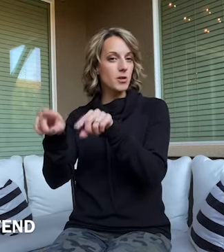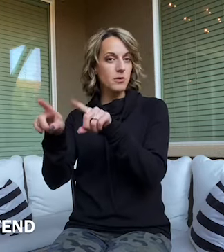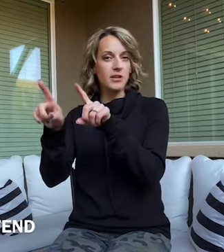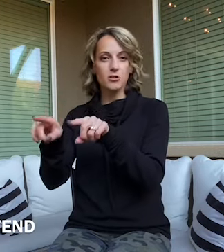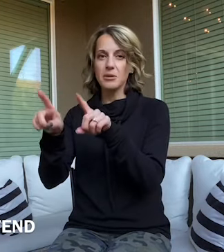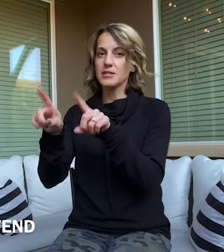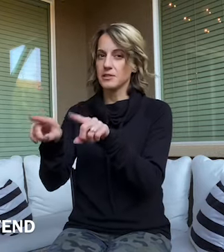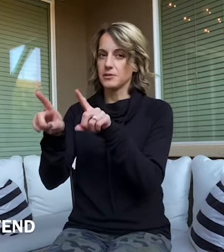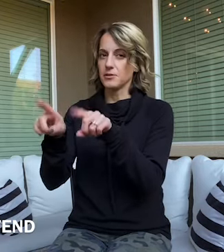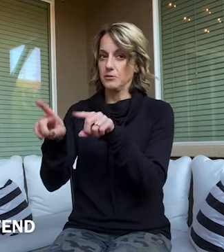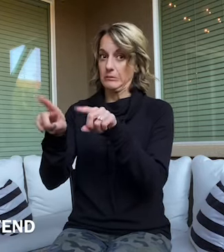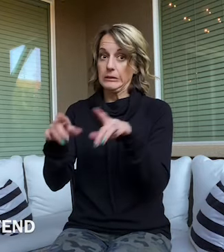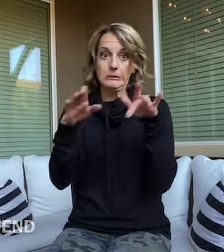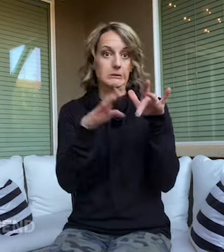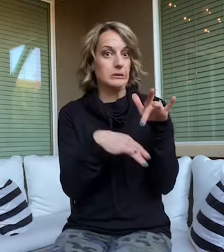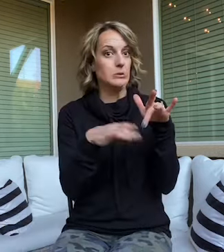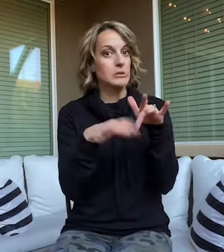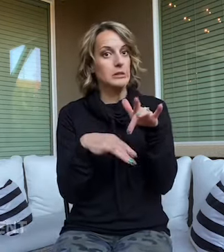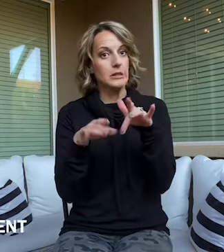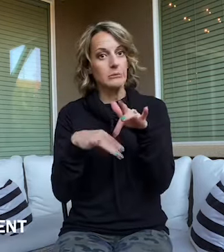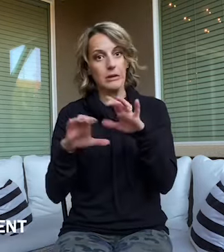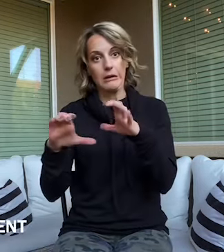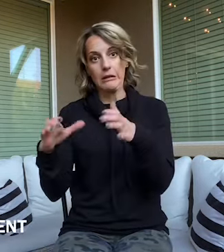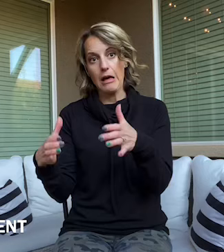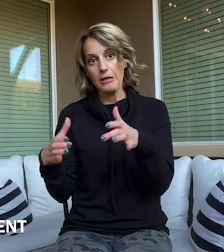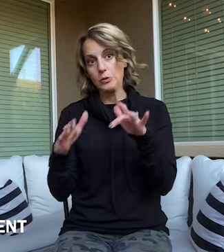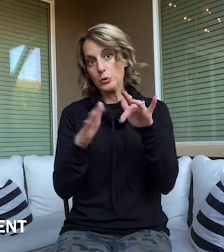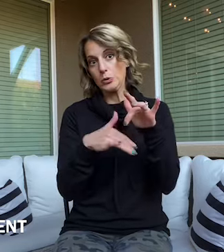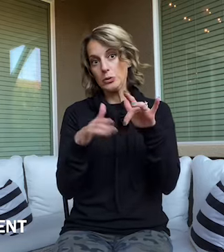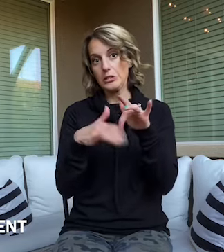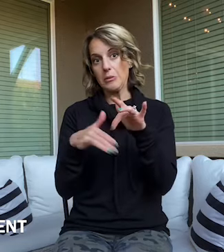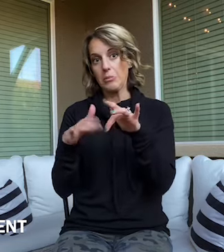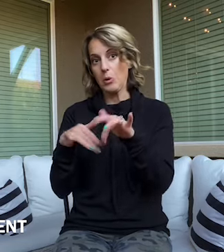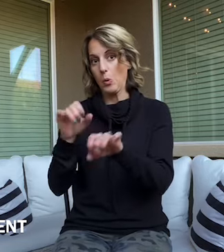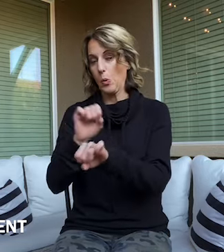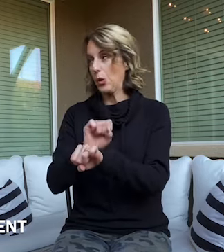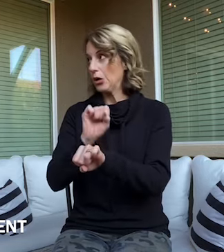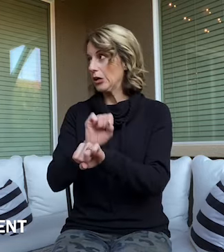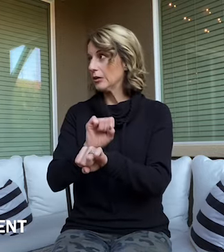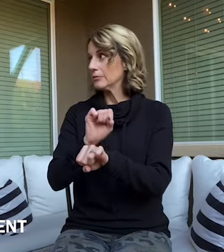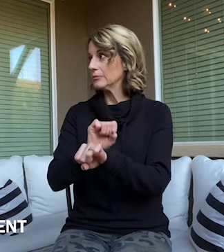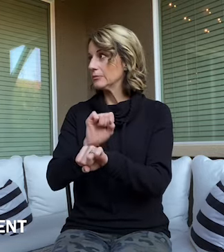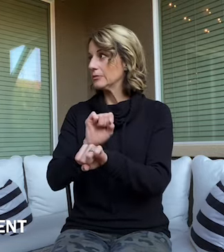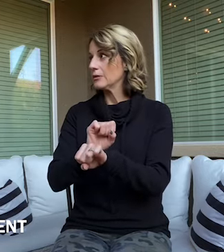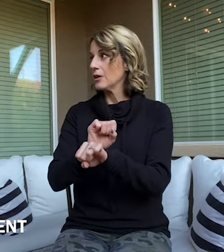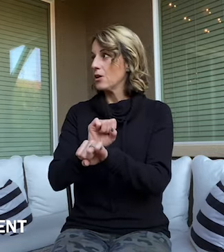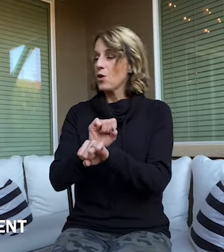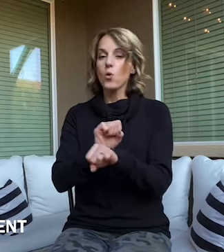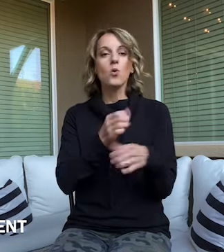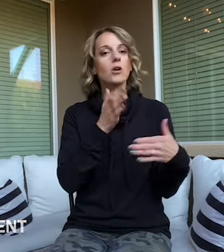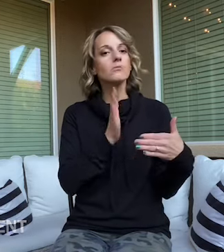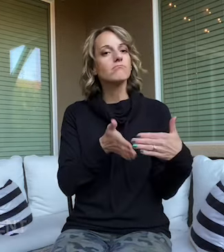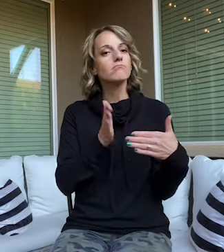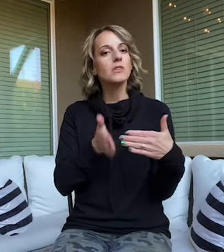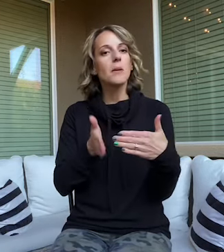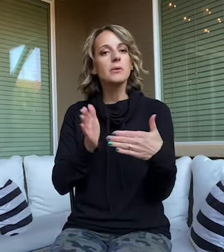regular basis, or you skip class, or you skip work. Or complete